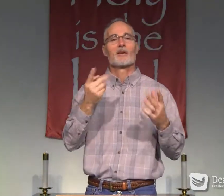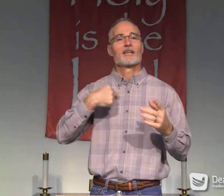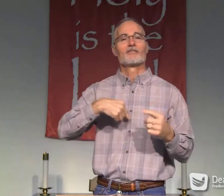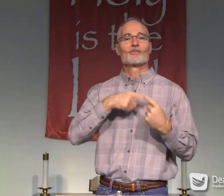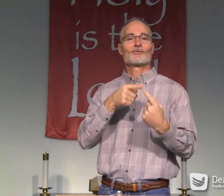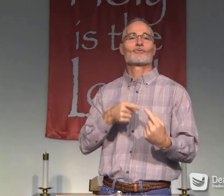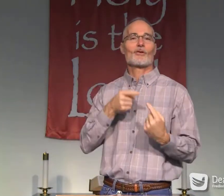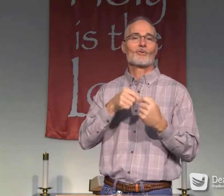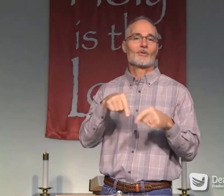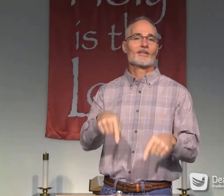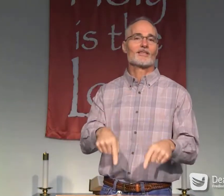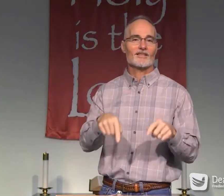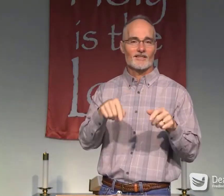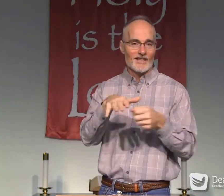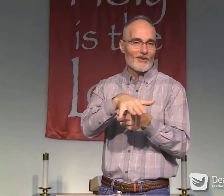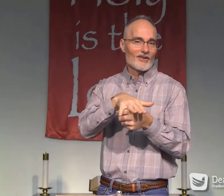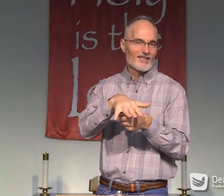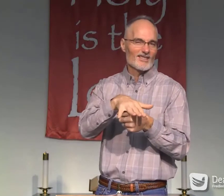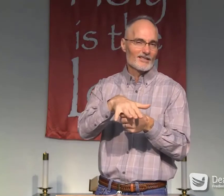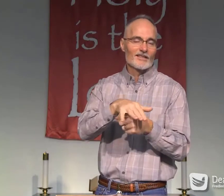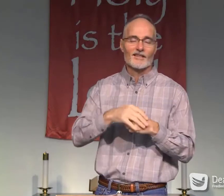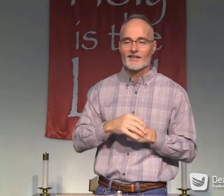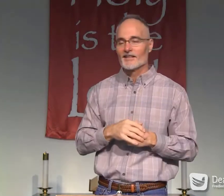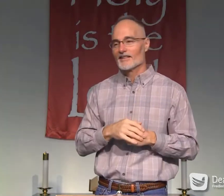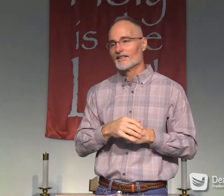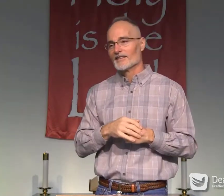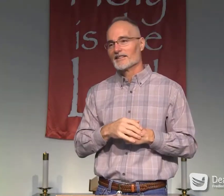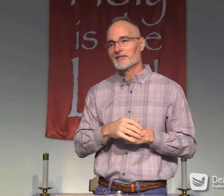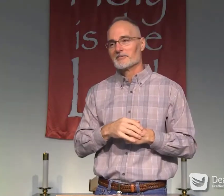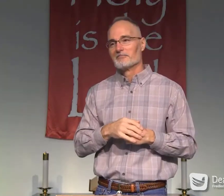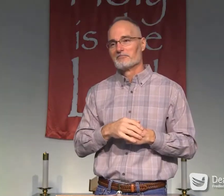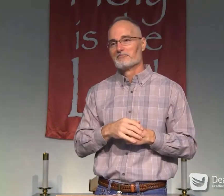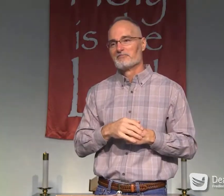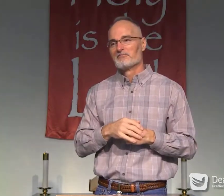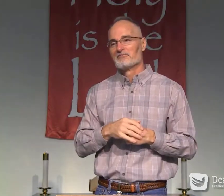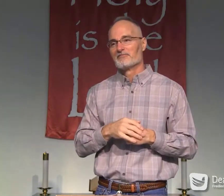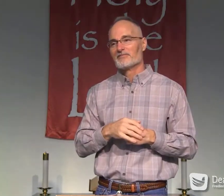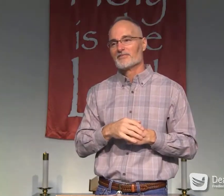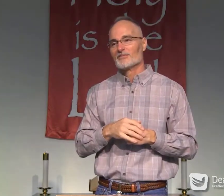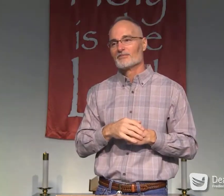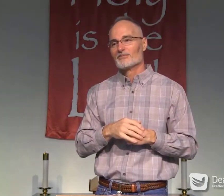so much because so many of us struggle in this area.